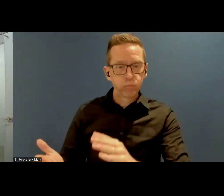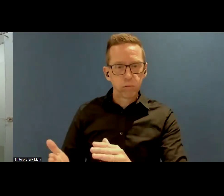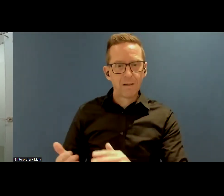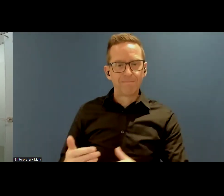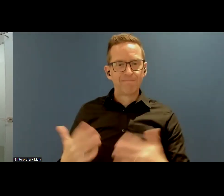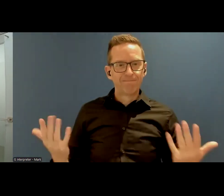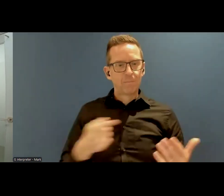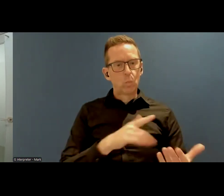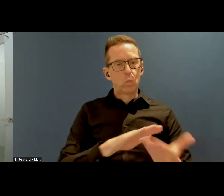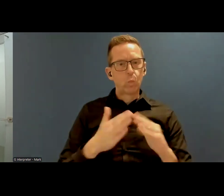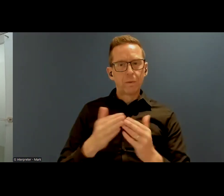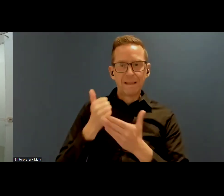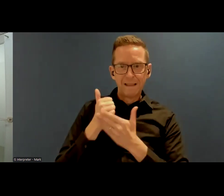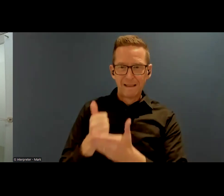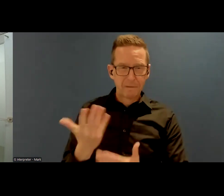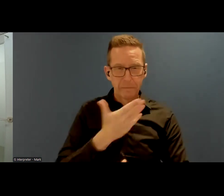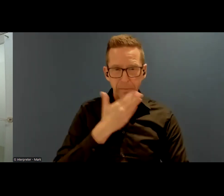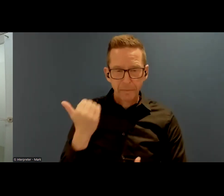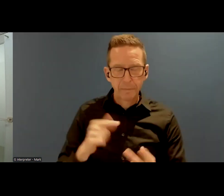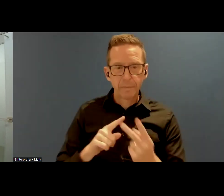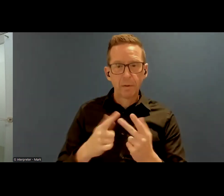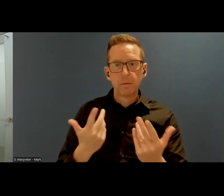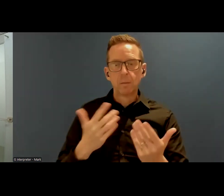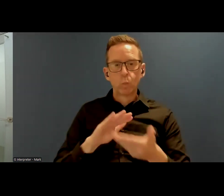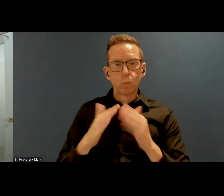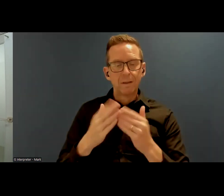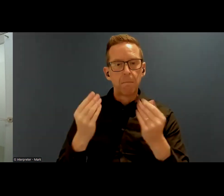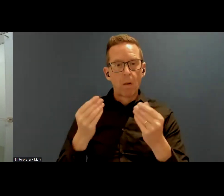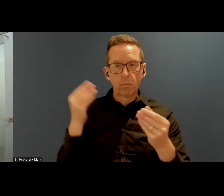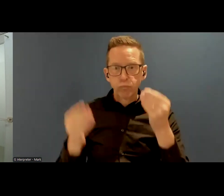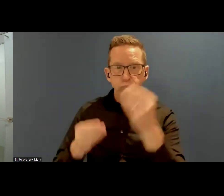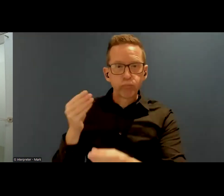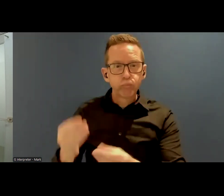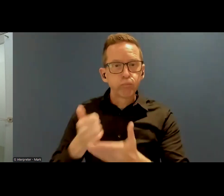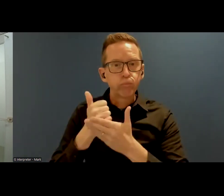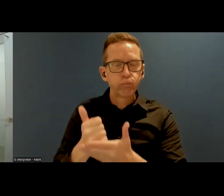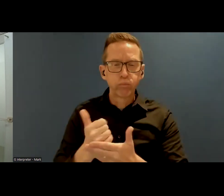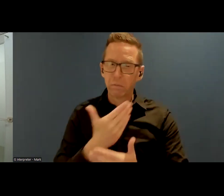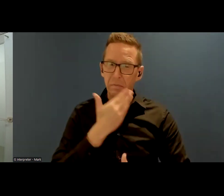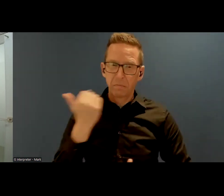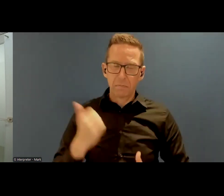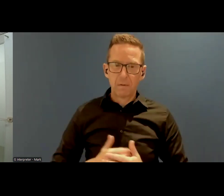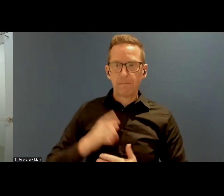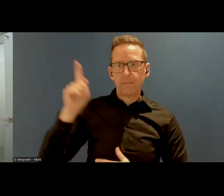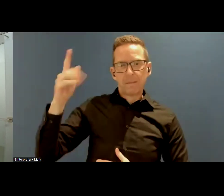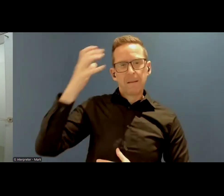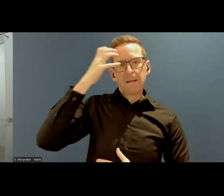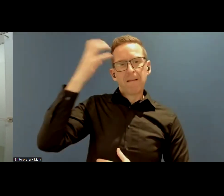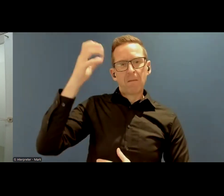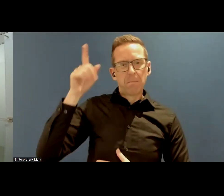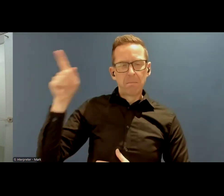allocation of funding and resources. Only the government made it difficult to